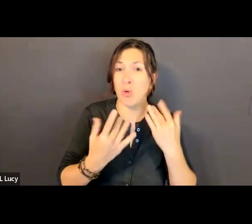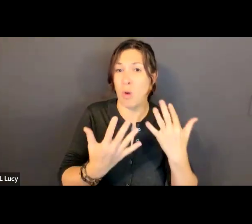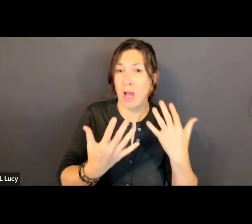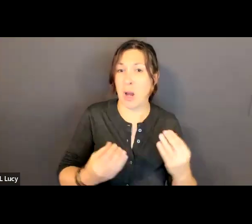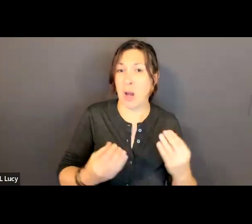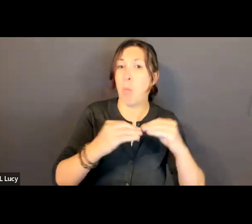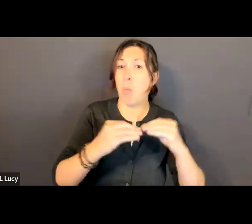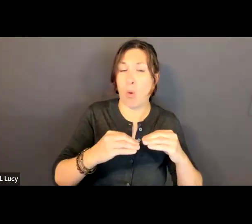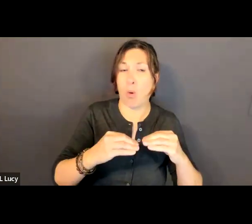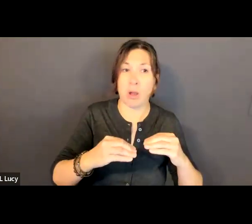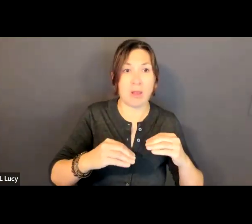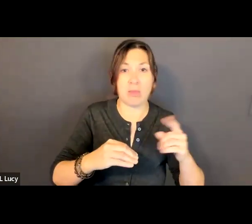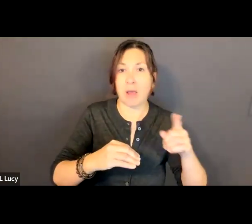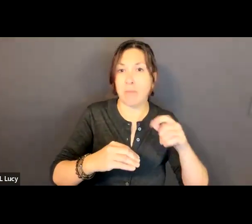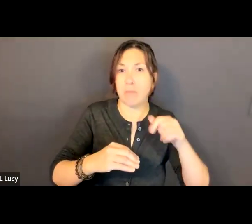waiting.